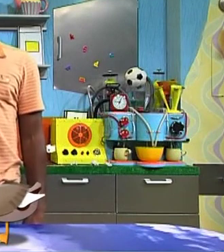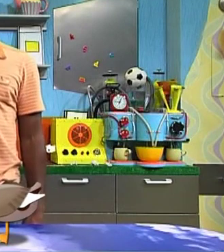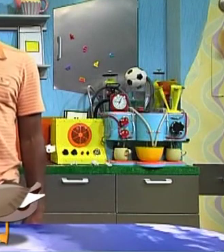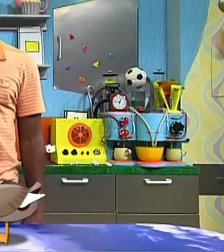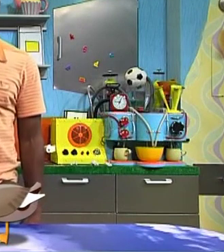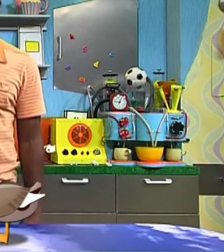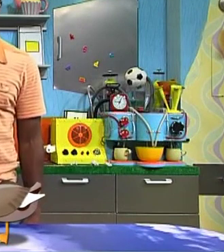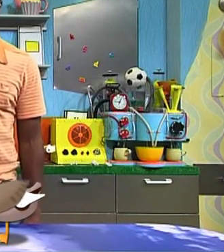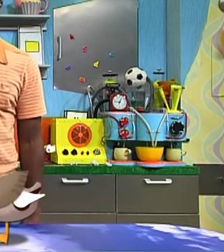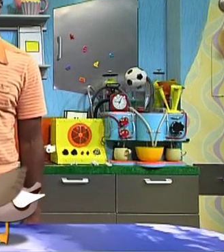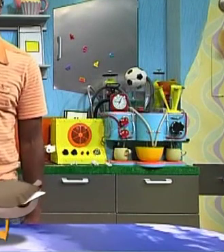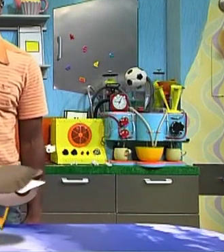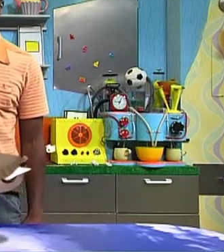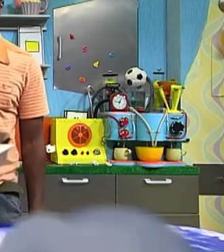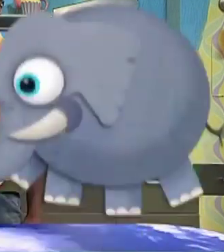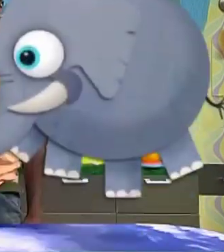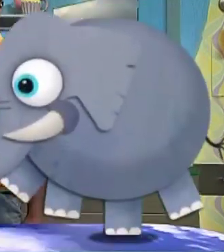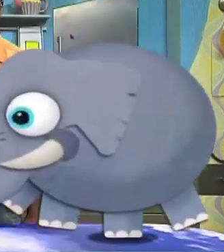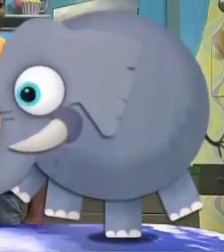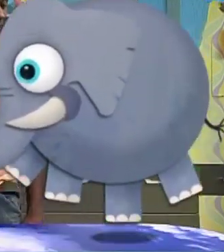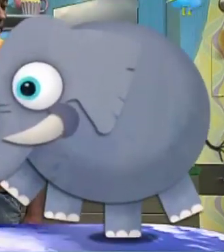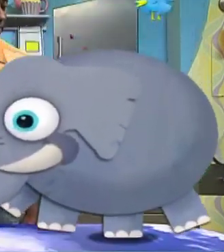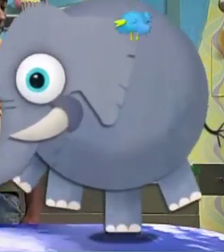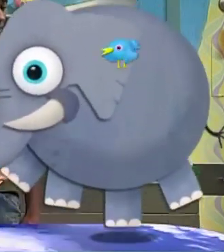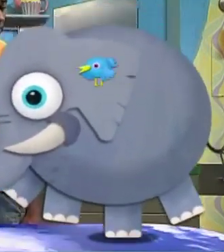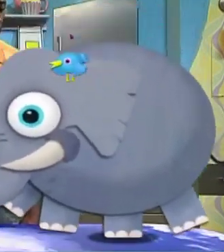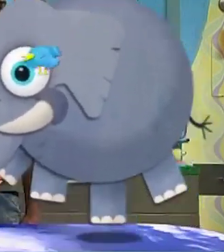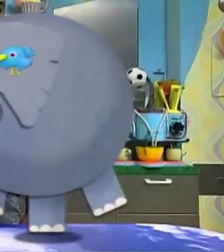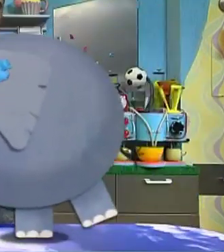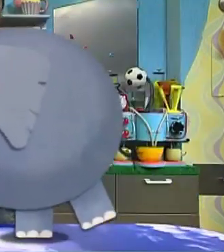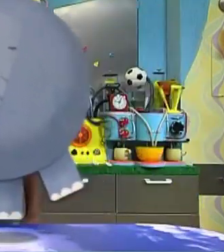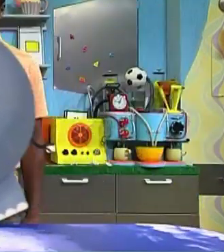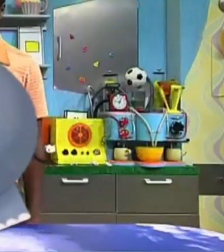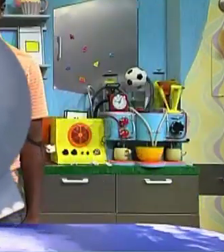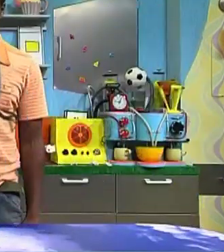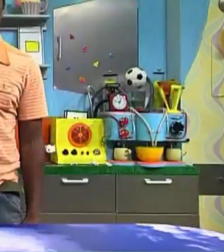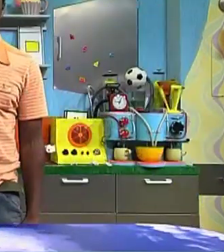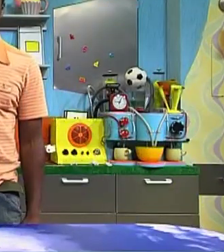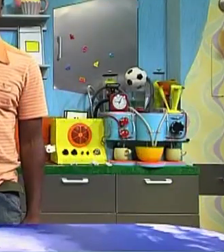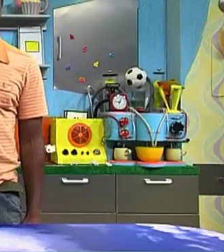had trunks. Imagine if elephants could hop